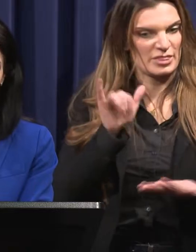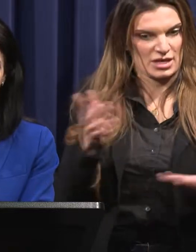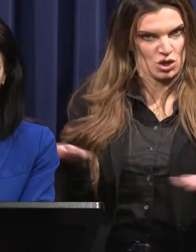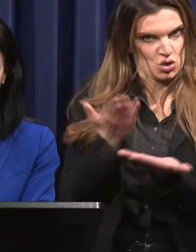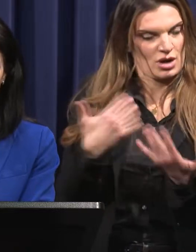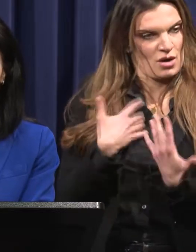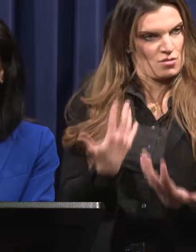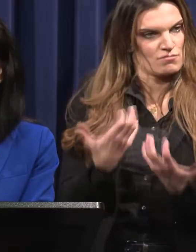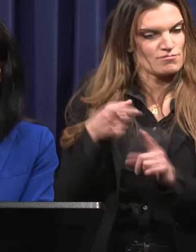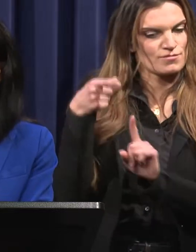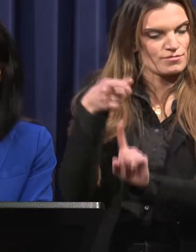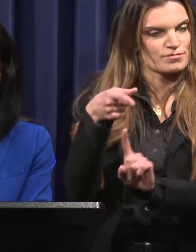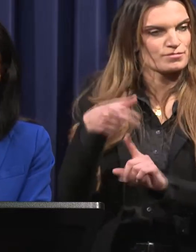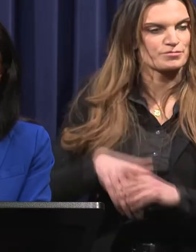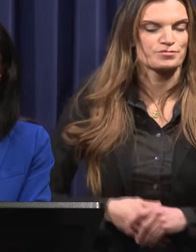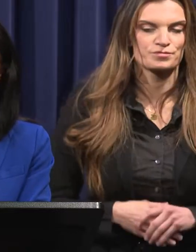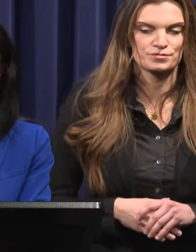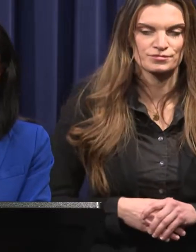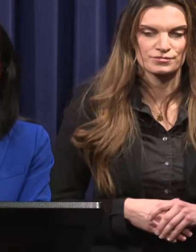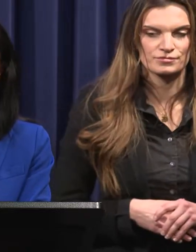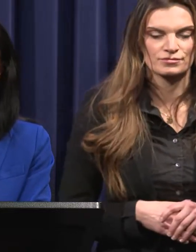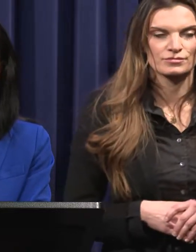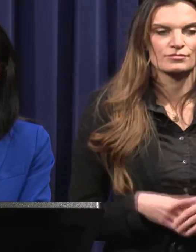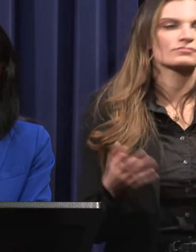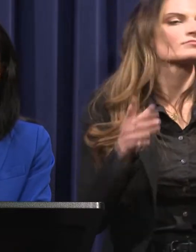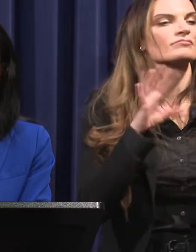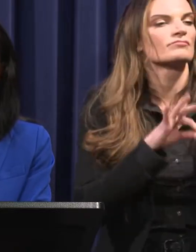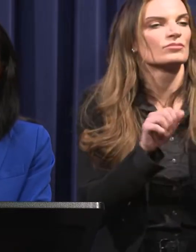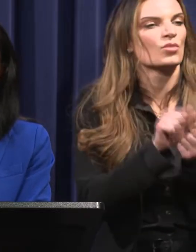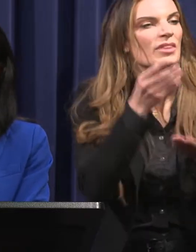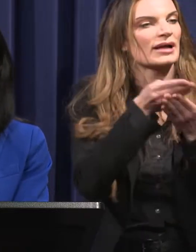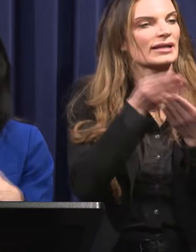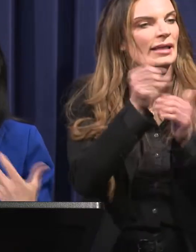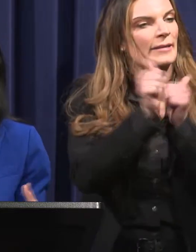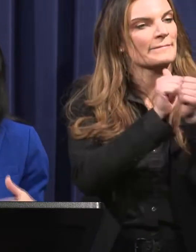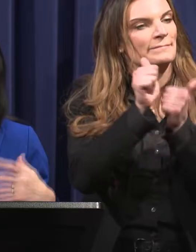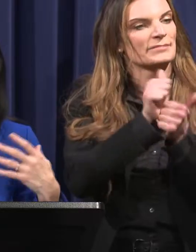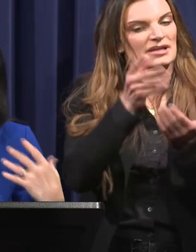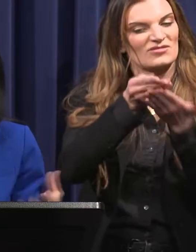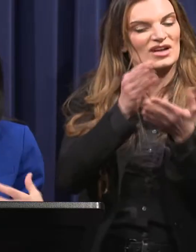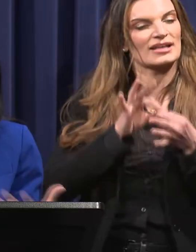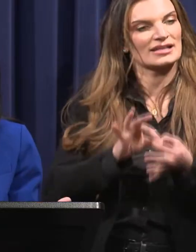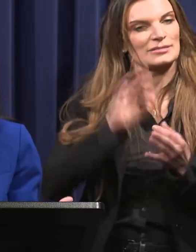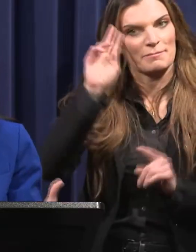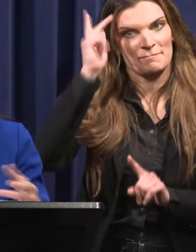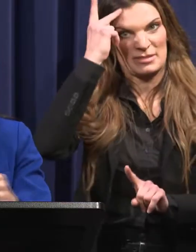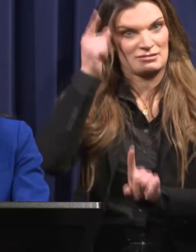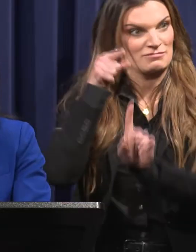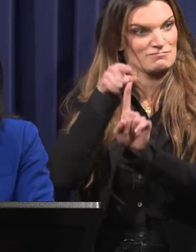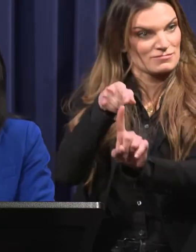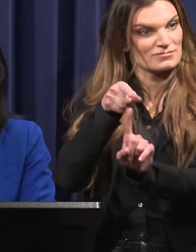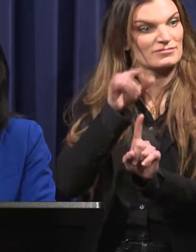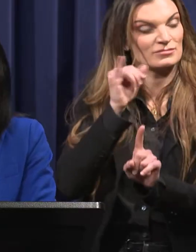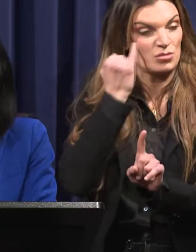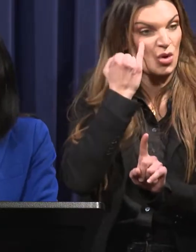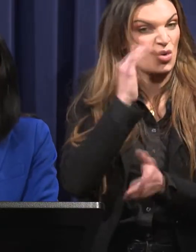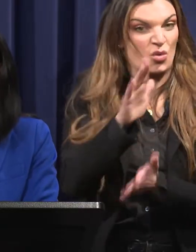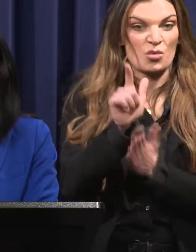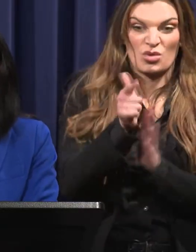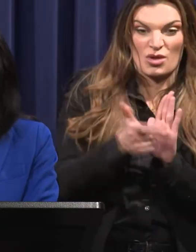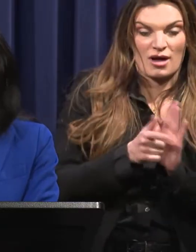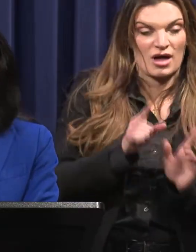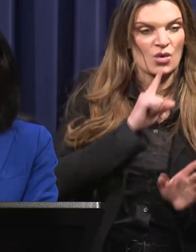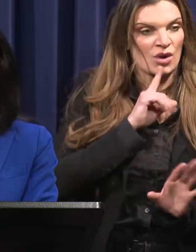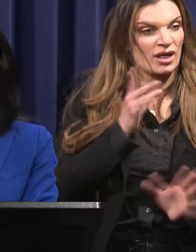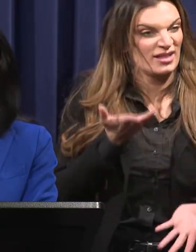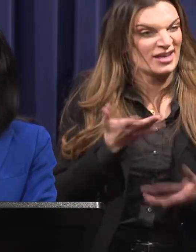that, I think, to, you know, our campaign finance laws. If you're going to have incredibly weak laws that really allow for